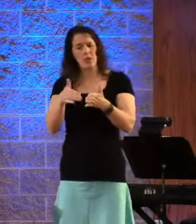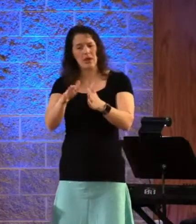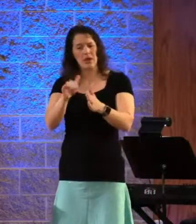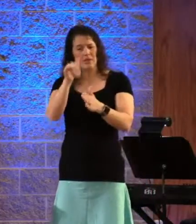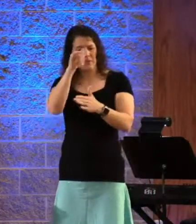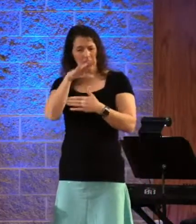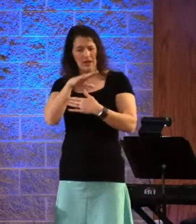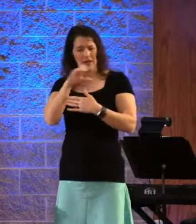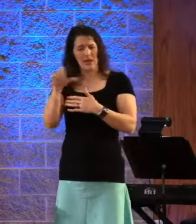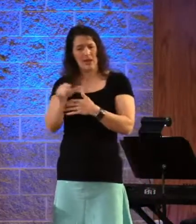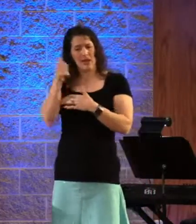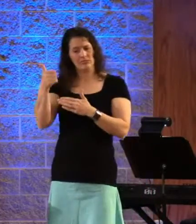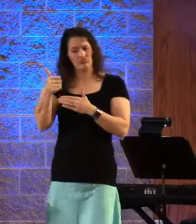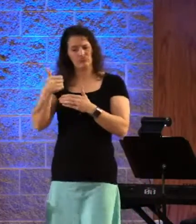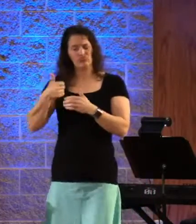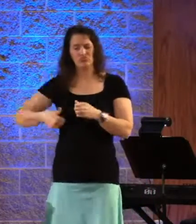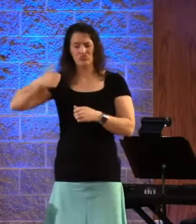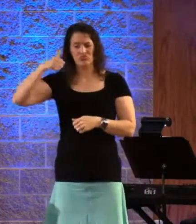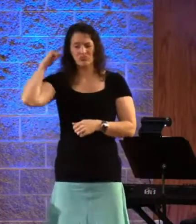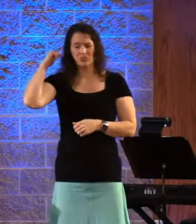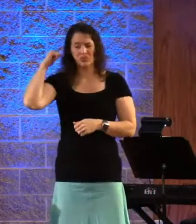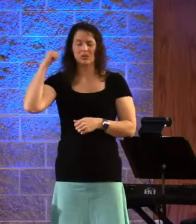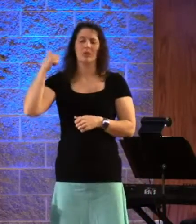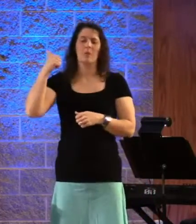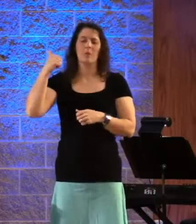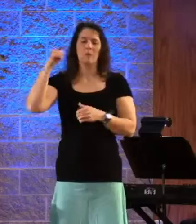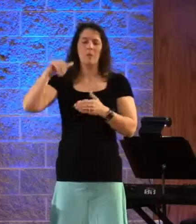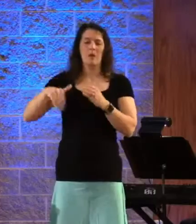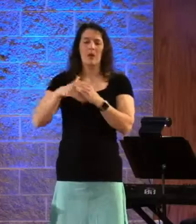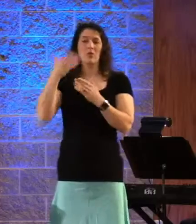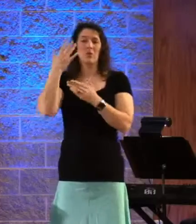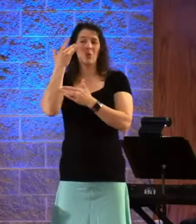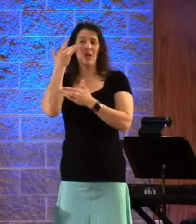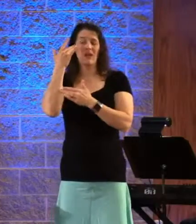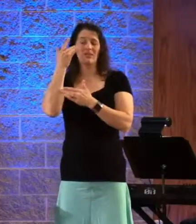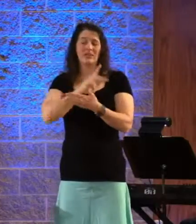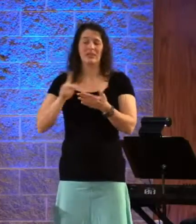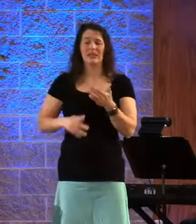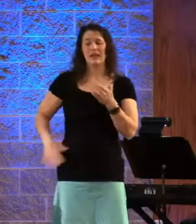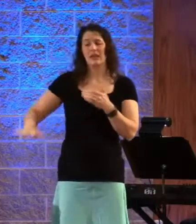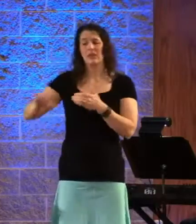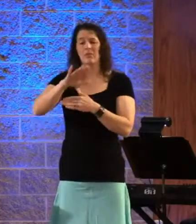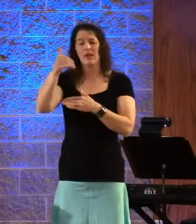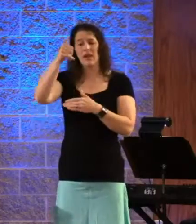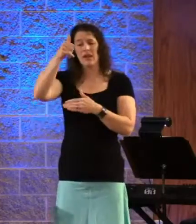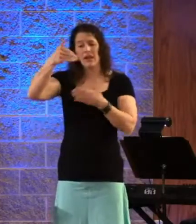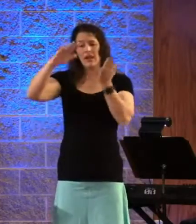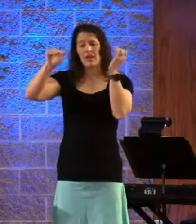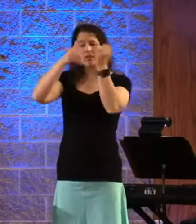because of the kingdom of heaven. The one who can accept this should accept it.